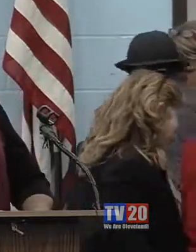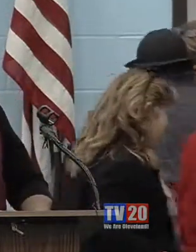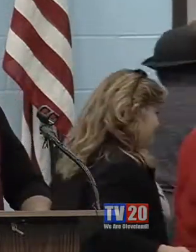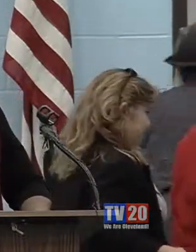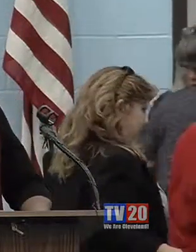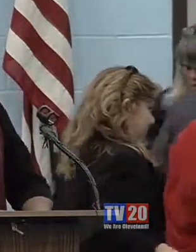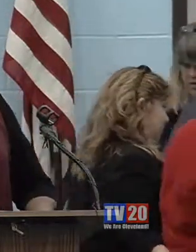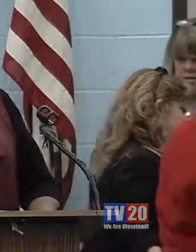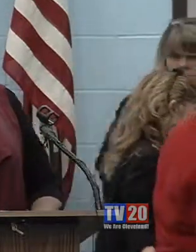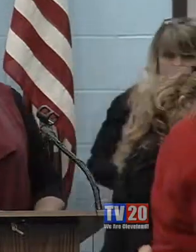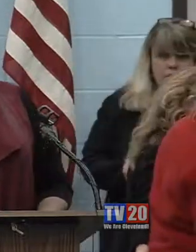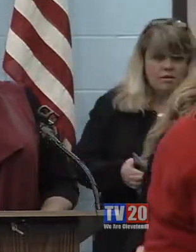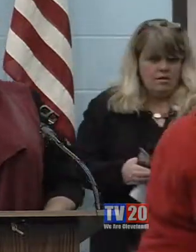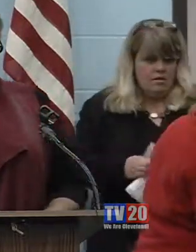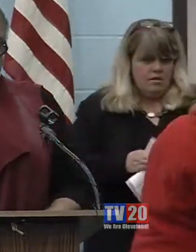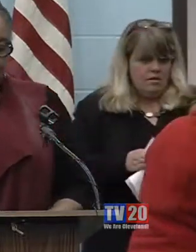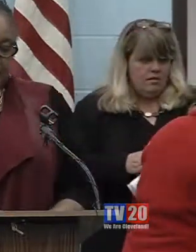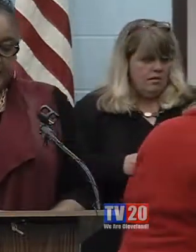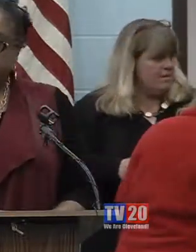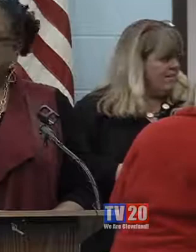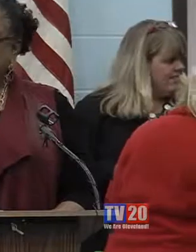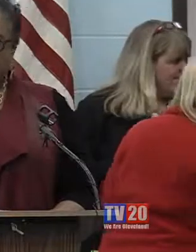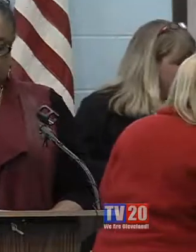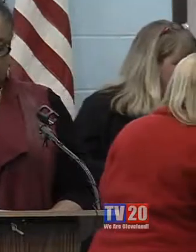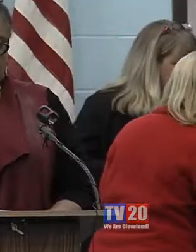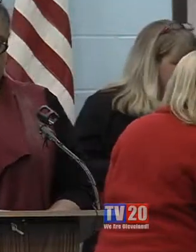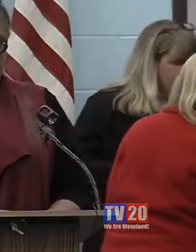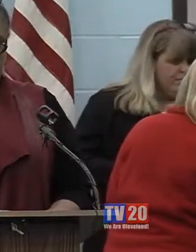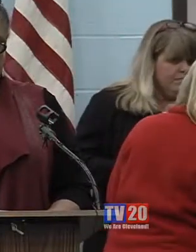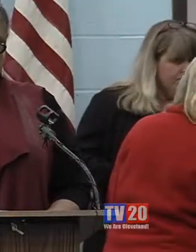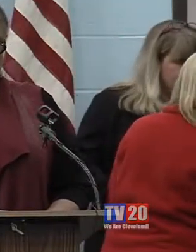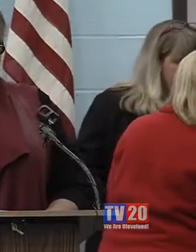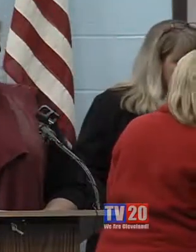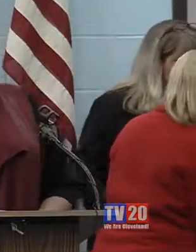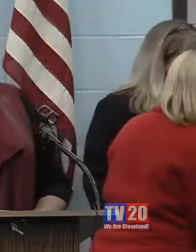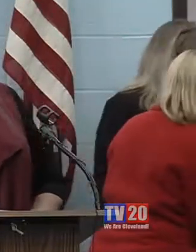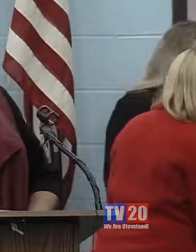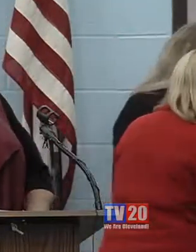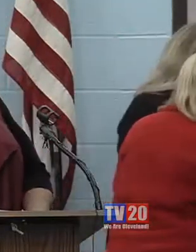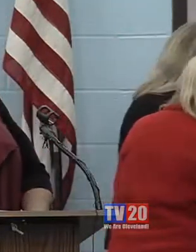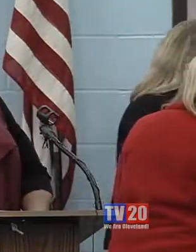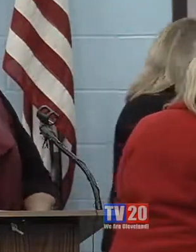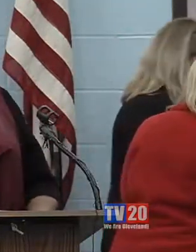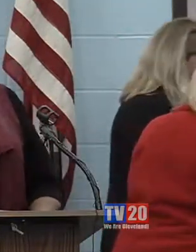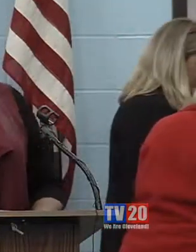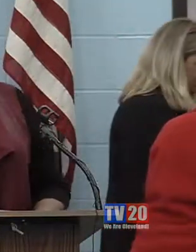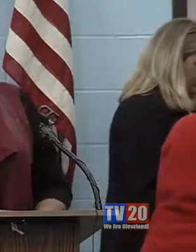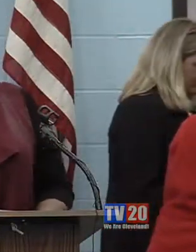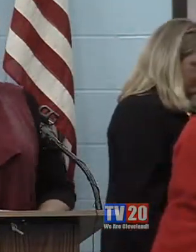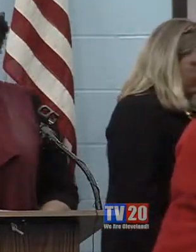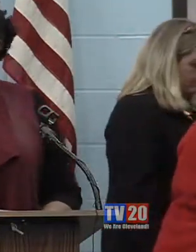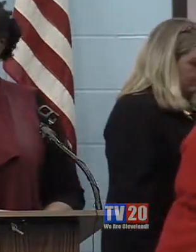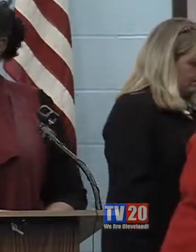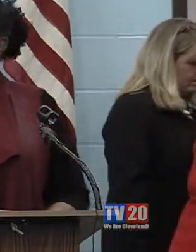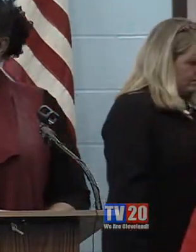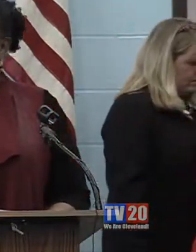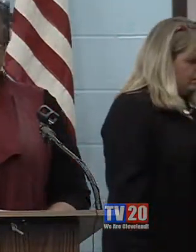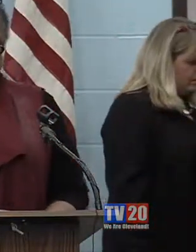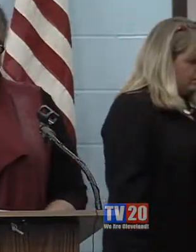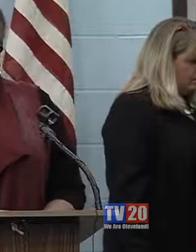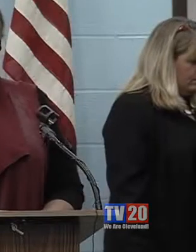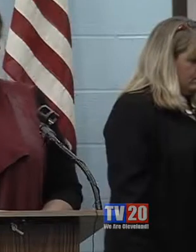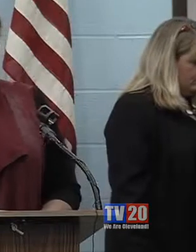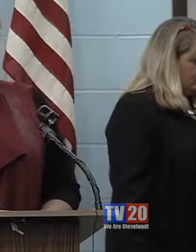campus, the building being in the shape of an anchor. The anchor is one of my favorite symbols.